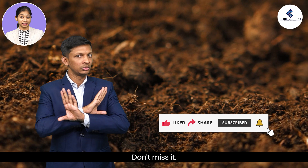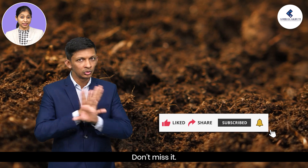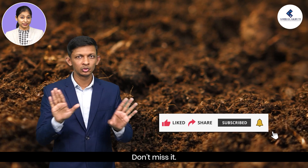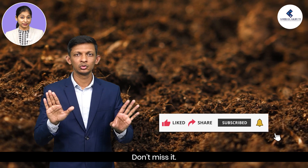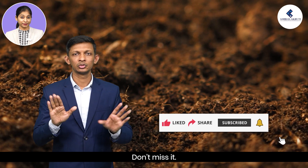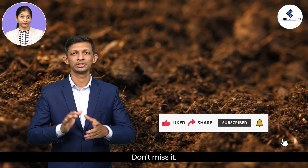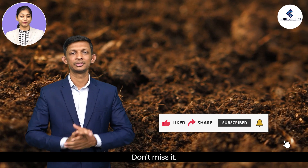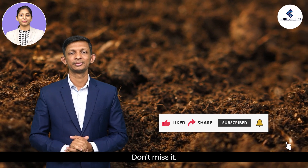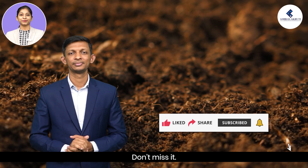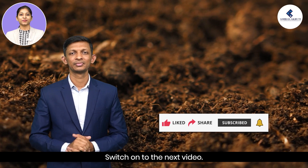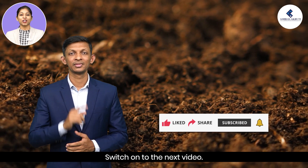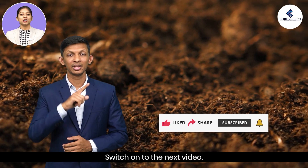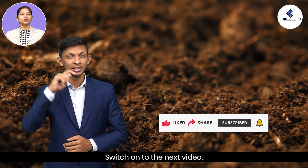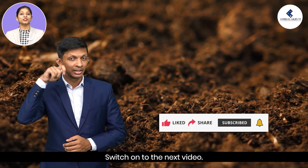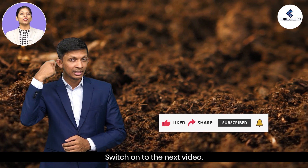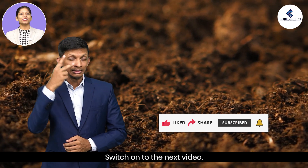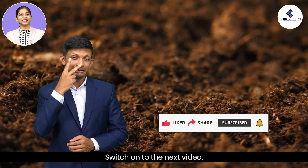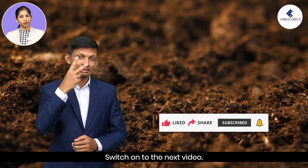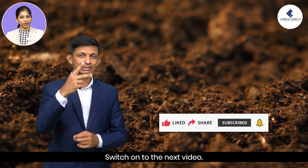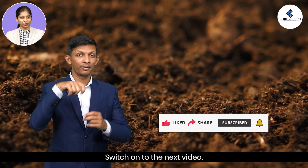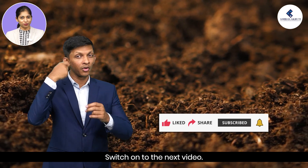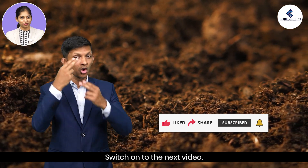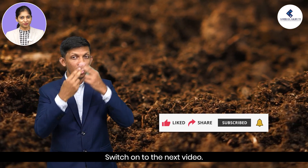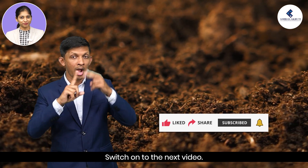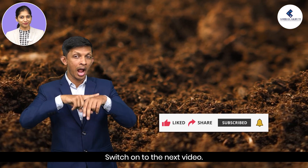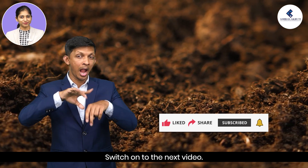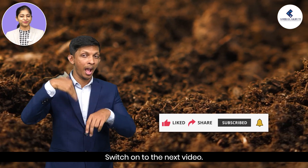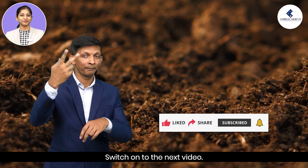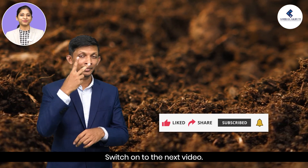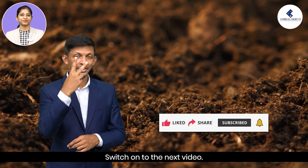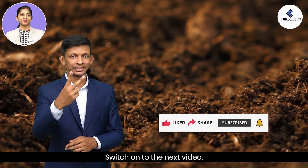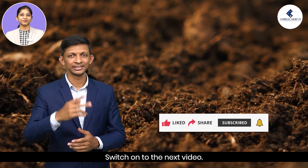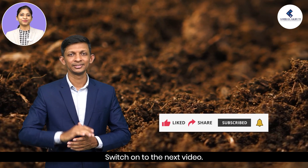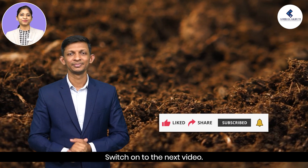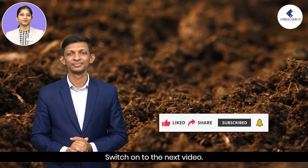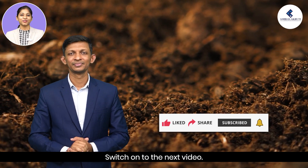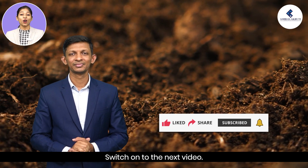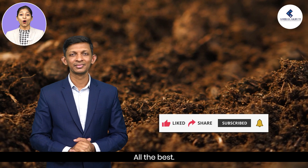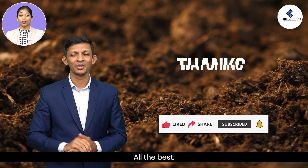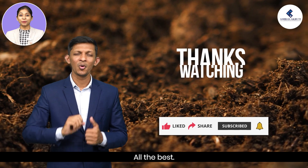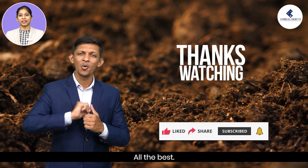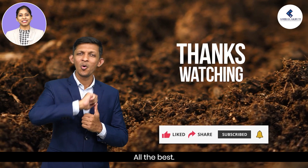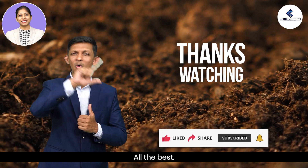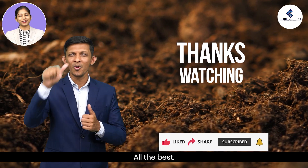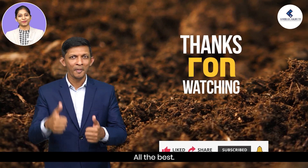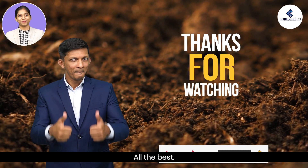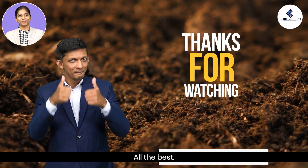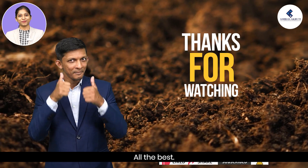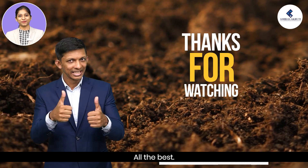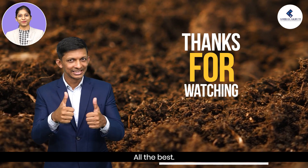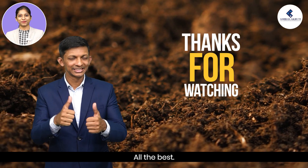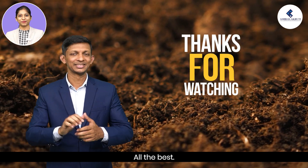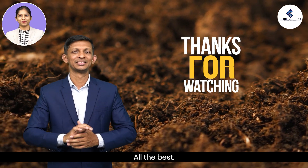Don't miss it. Switch on to the next video. All the best.